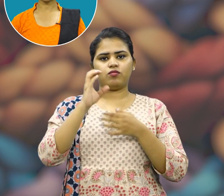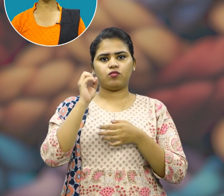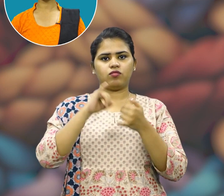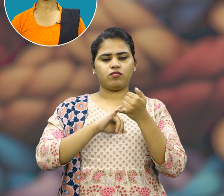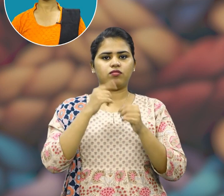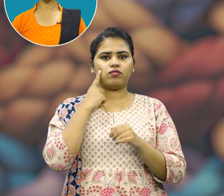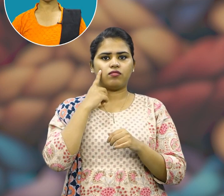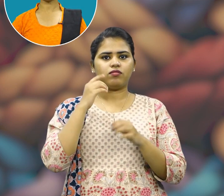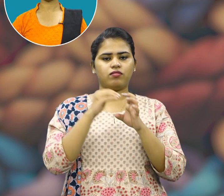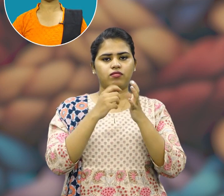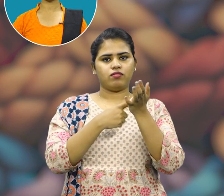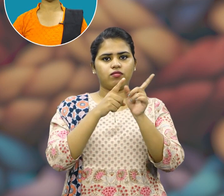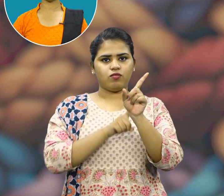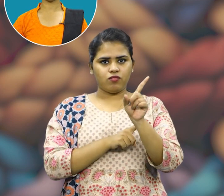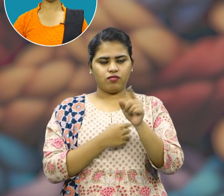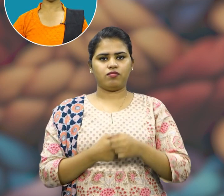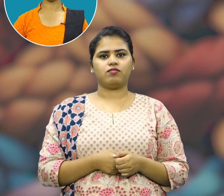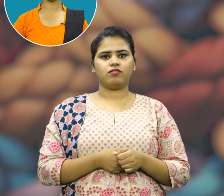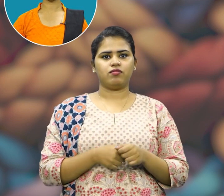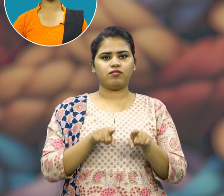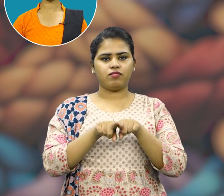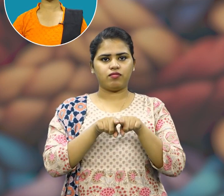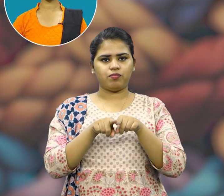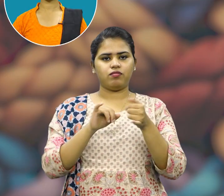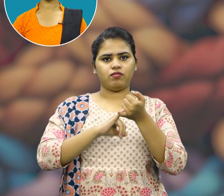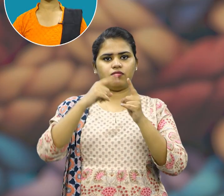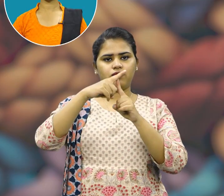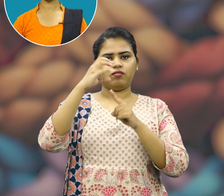such as stockings.